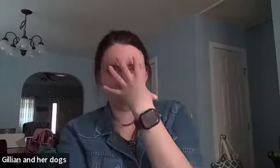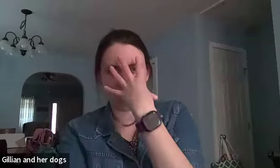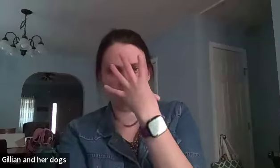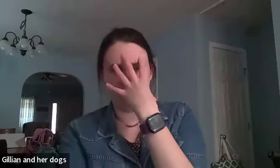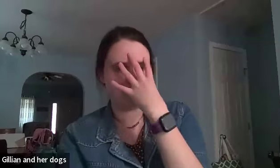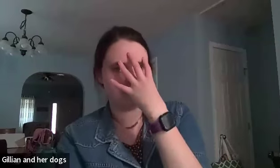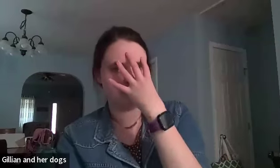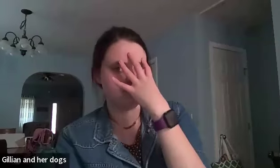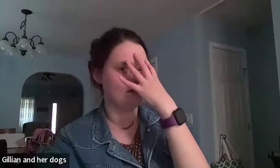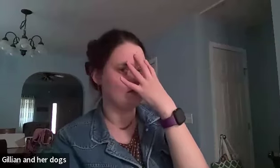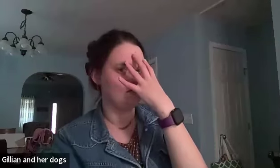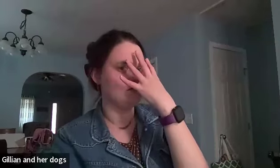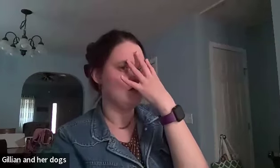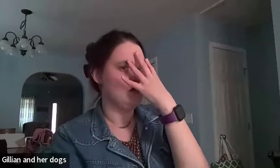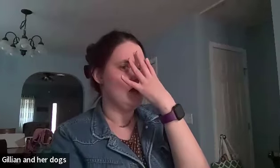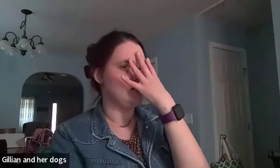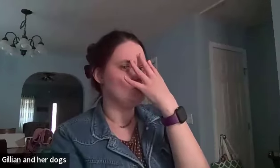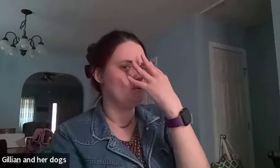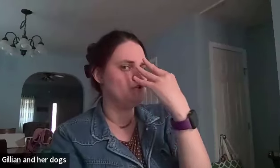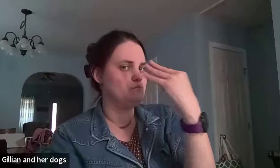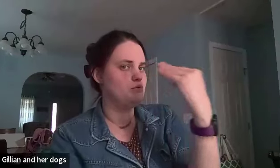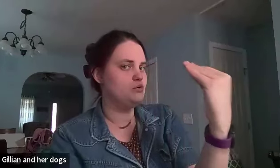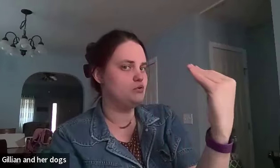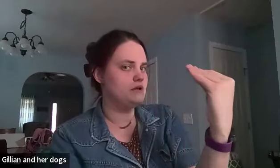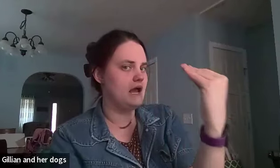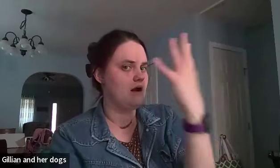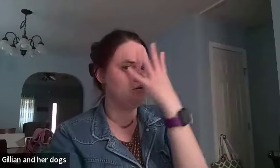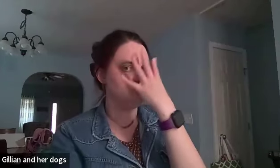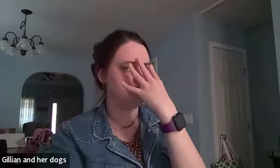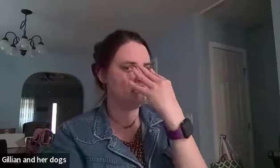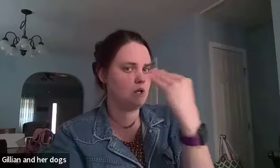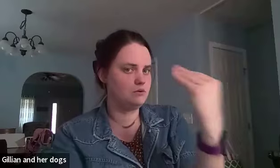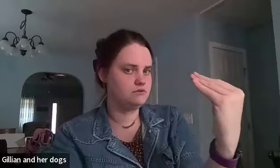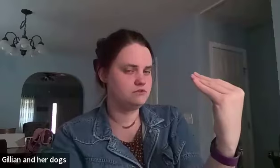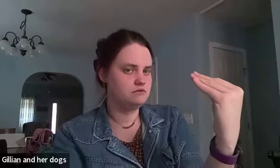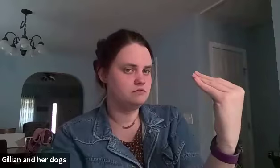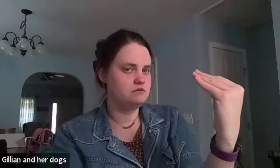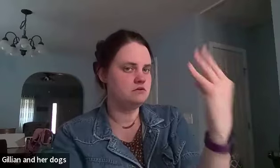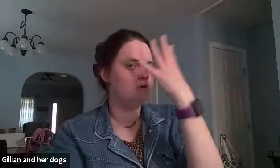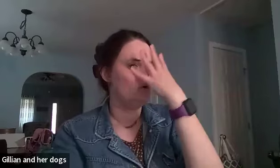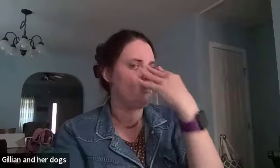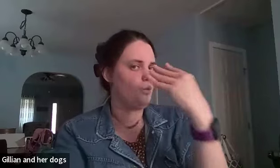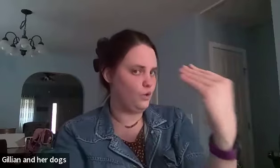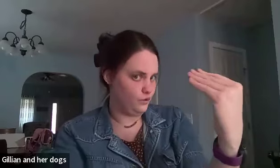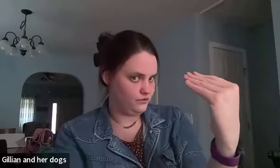have your five kind of in your face like this, and you're going to pull it out and close.